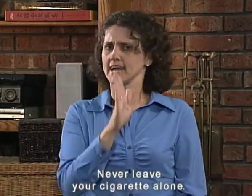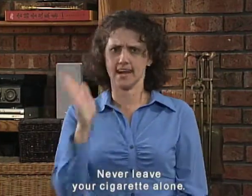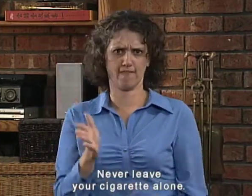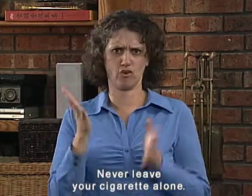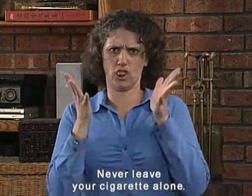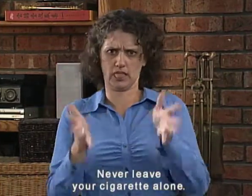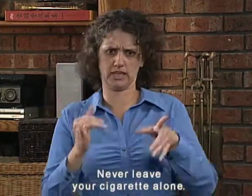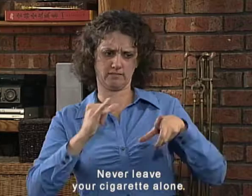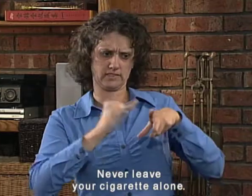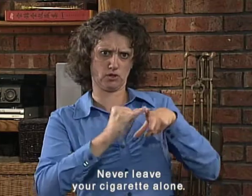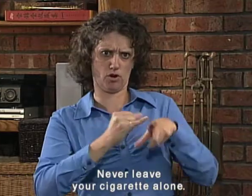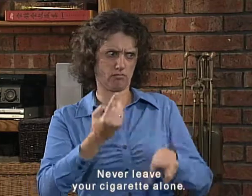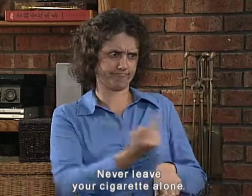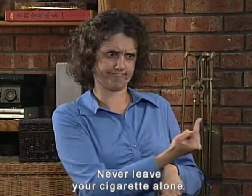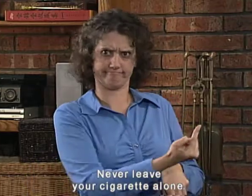Never leave your cigarette alone.